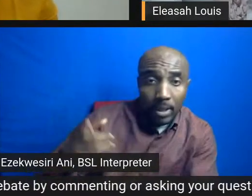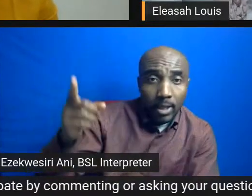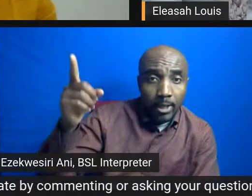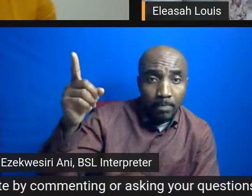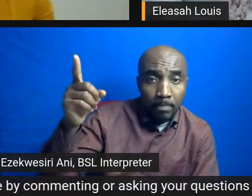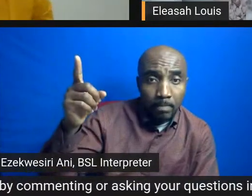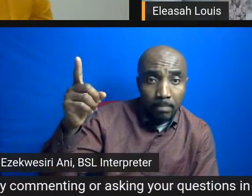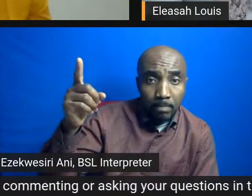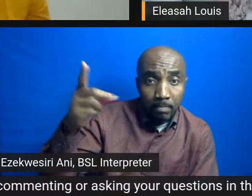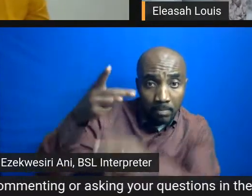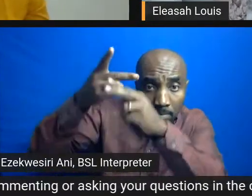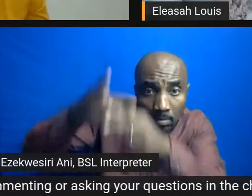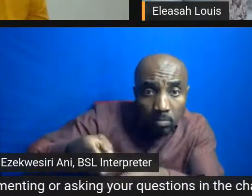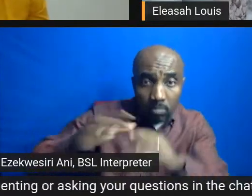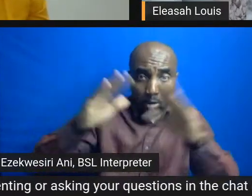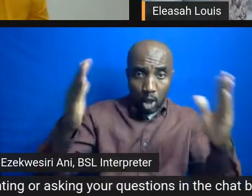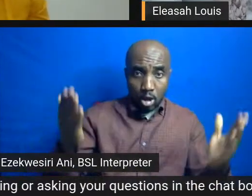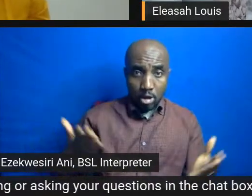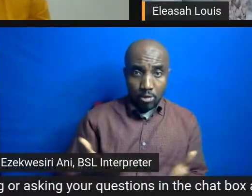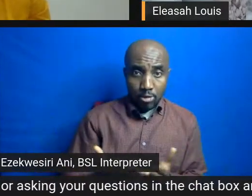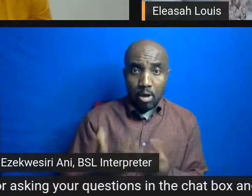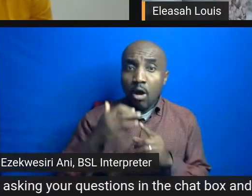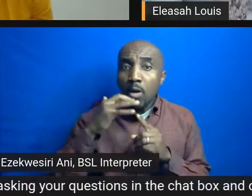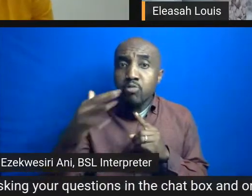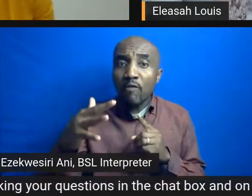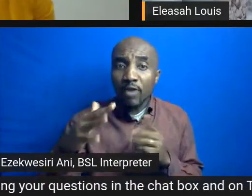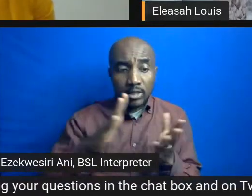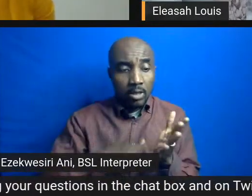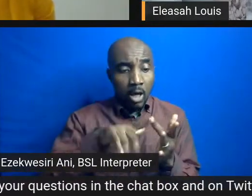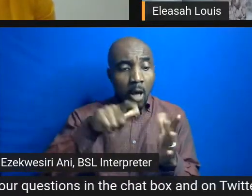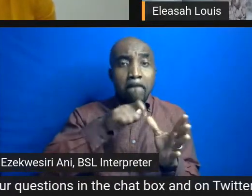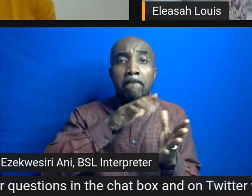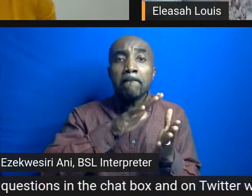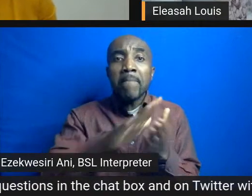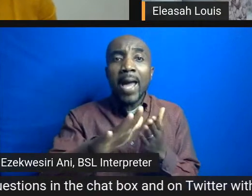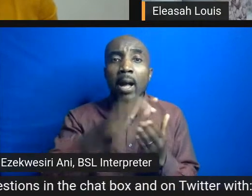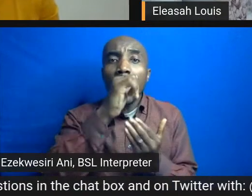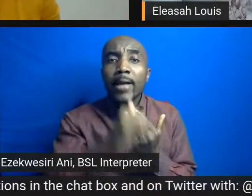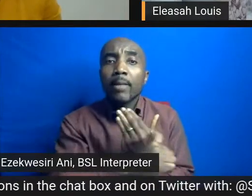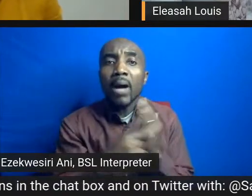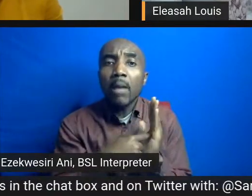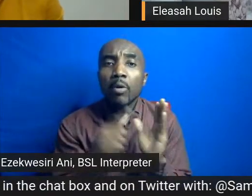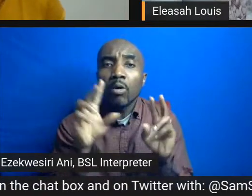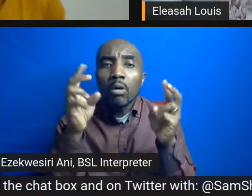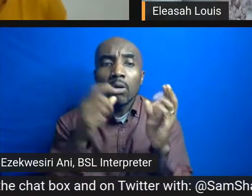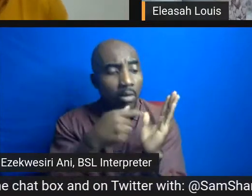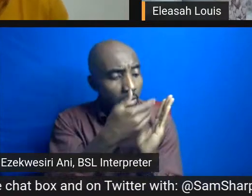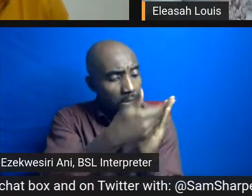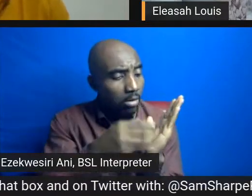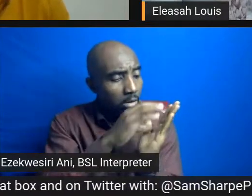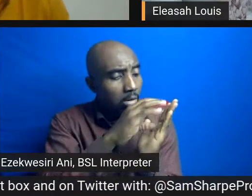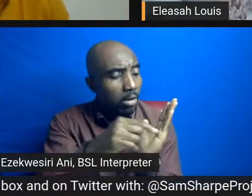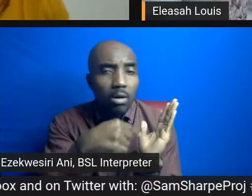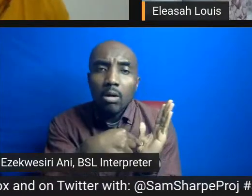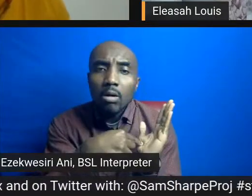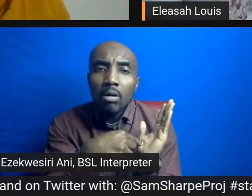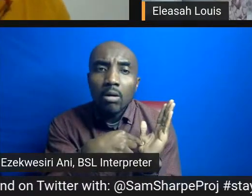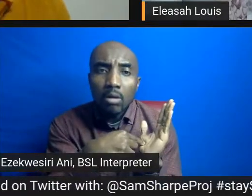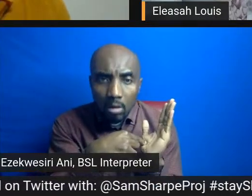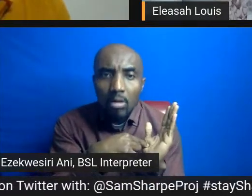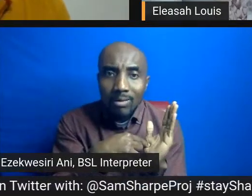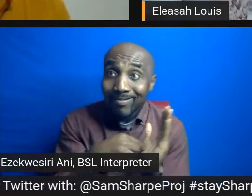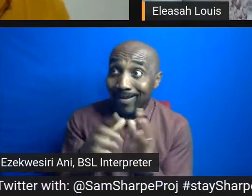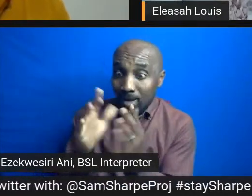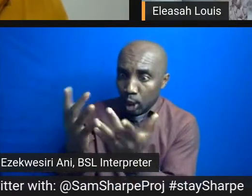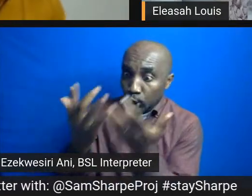right? The prophet Micah says to us, he has shown you, O mortal, what is